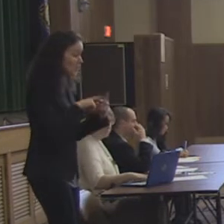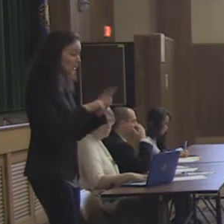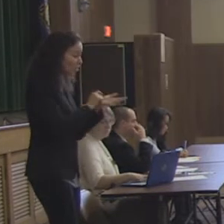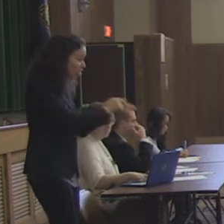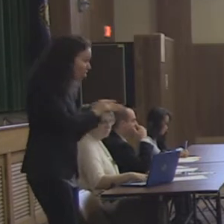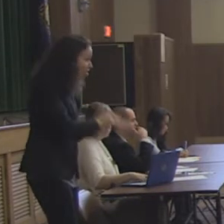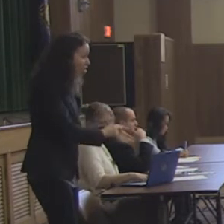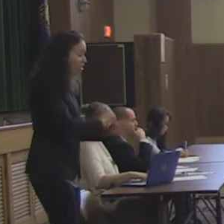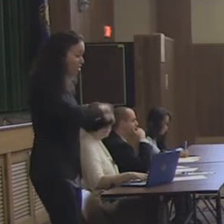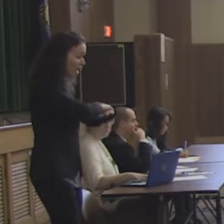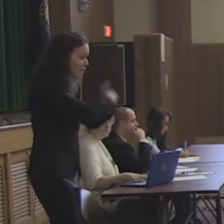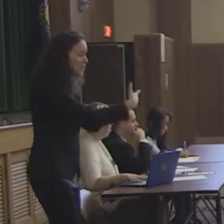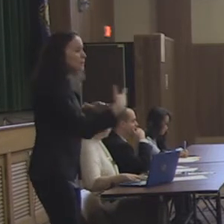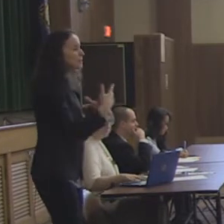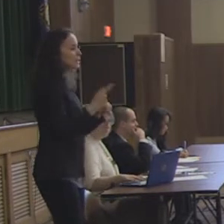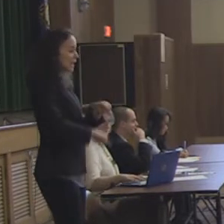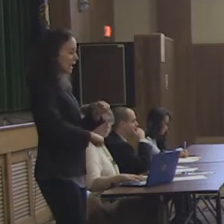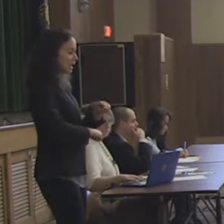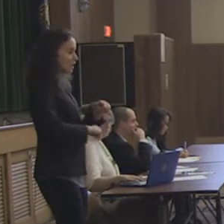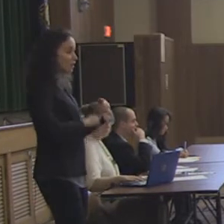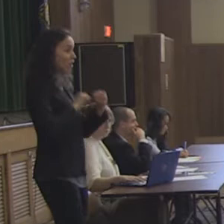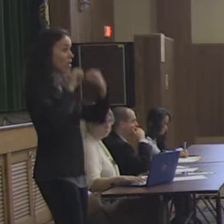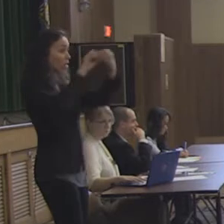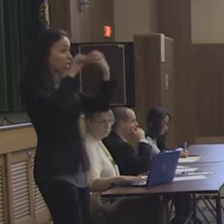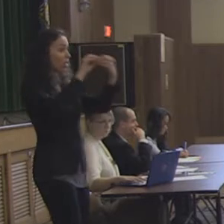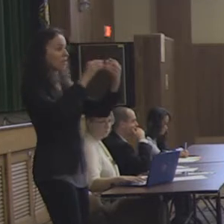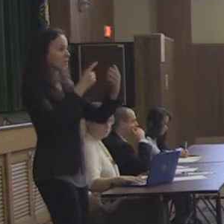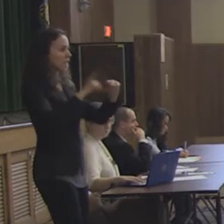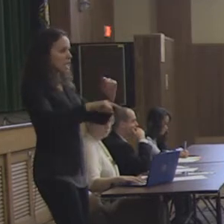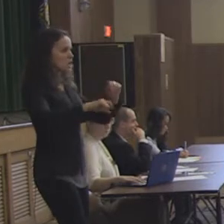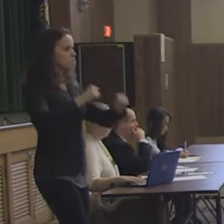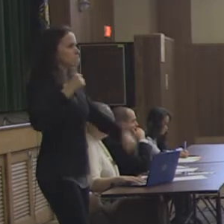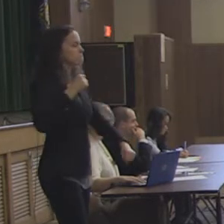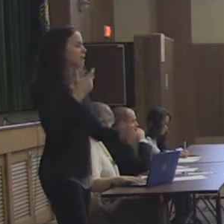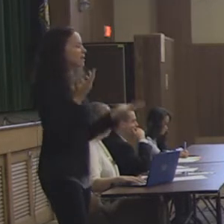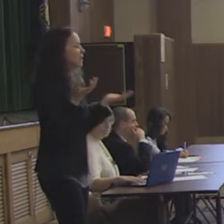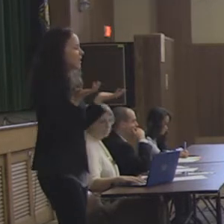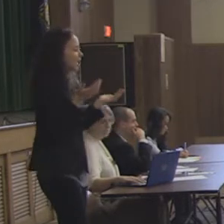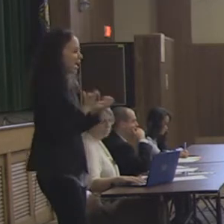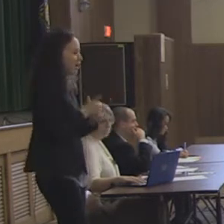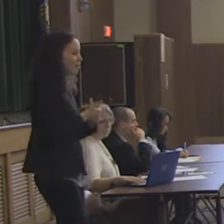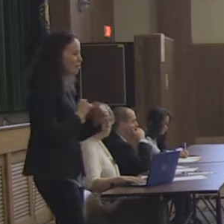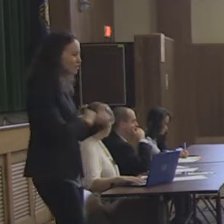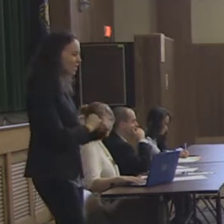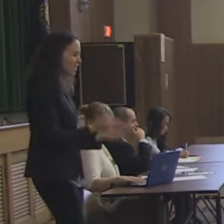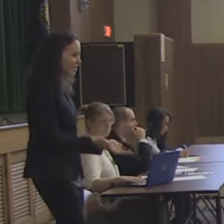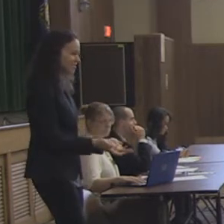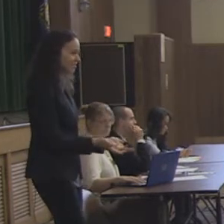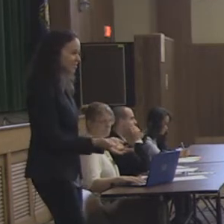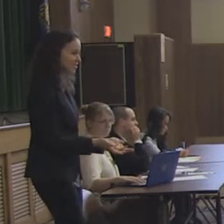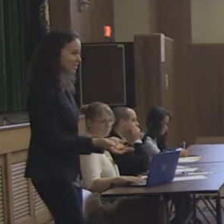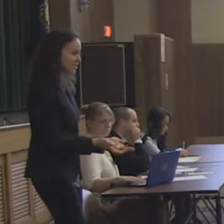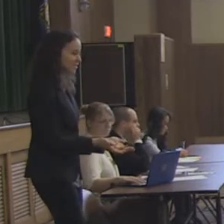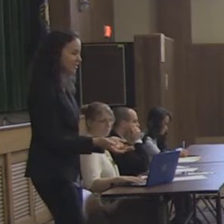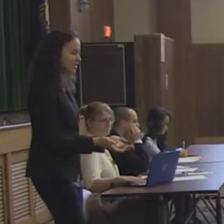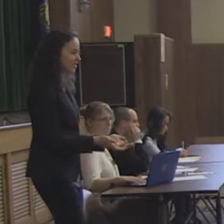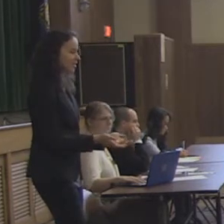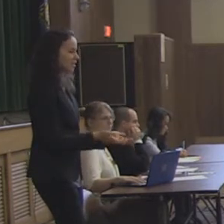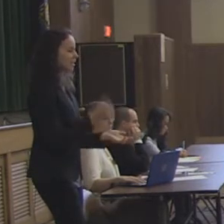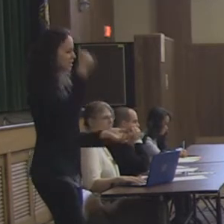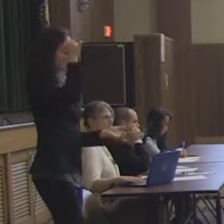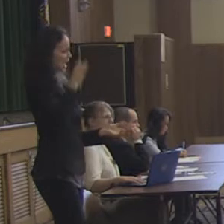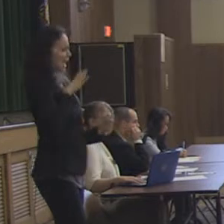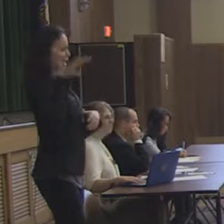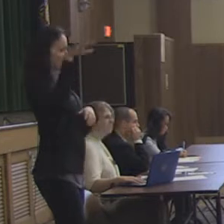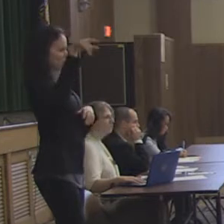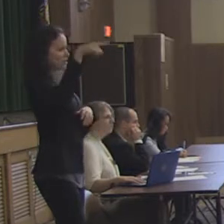paper or laptop, anything. So how do we protect these children? Because the guy out there told me,